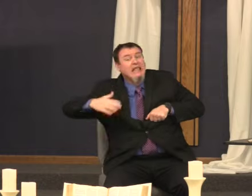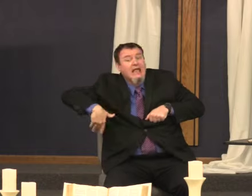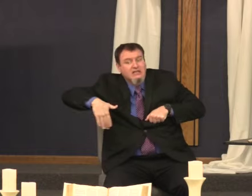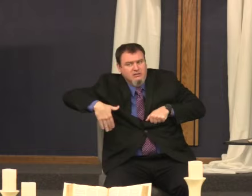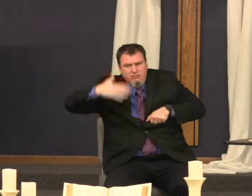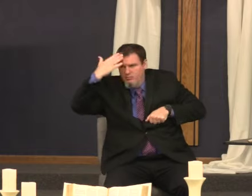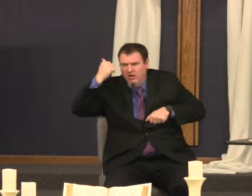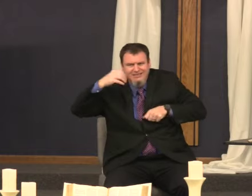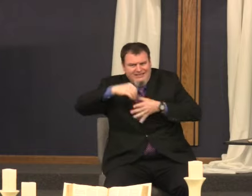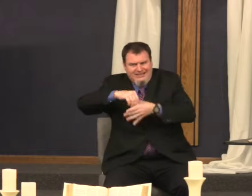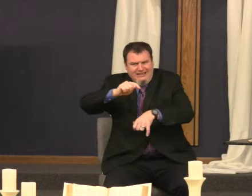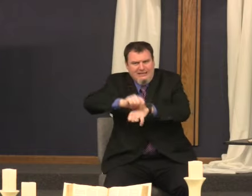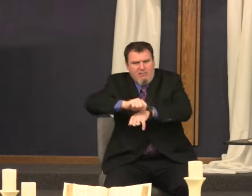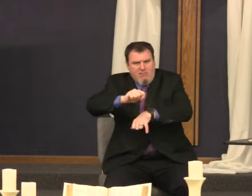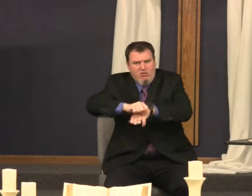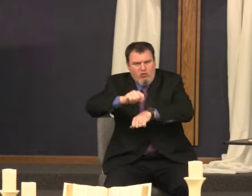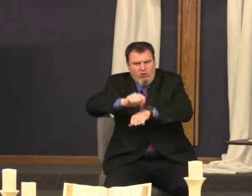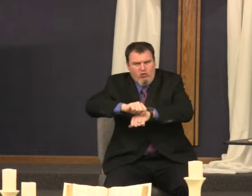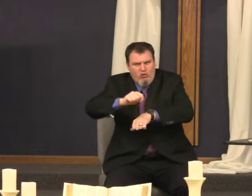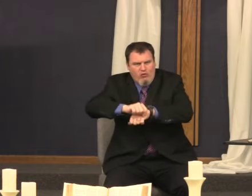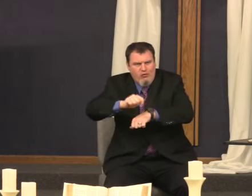They wouldn't accept that.